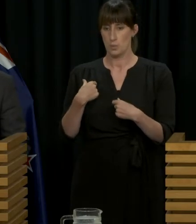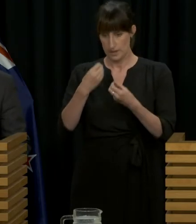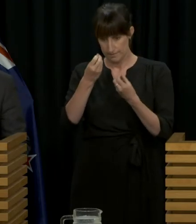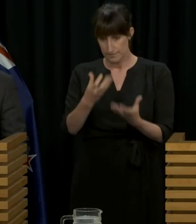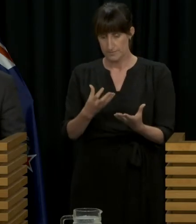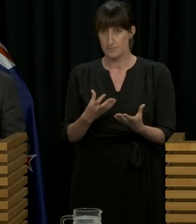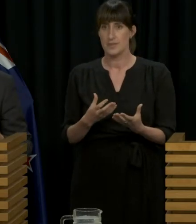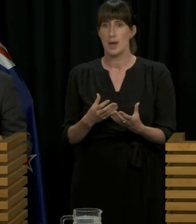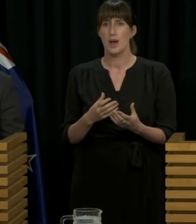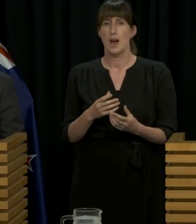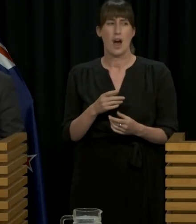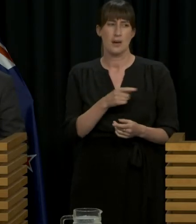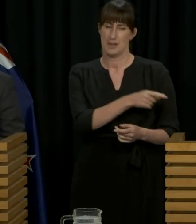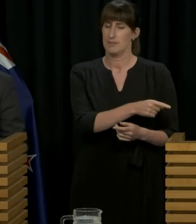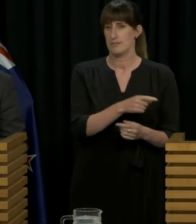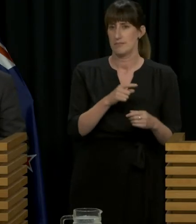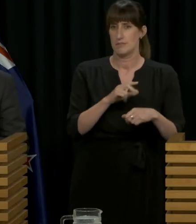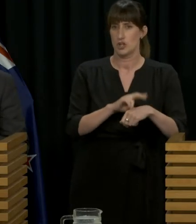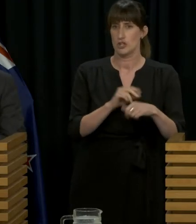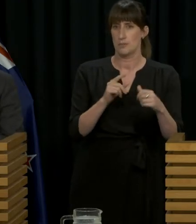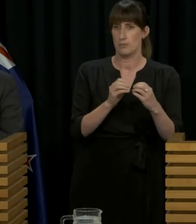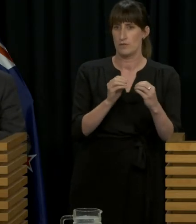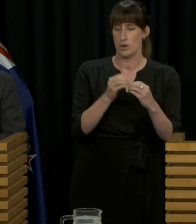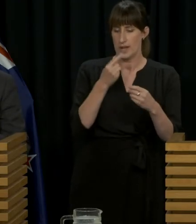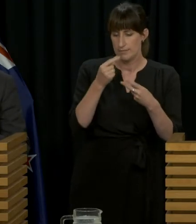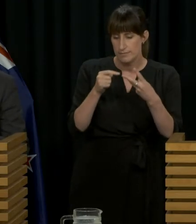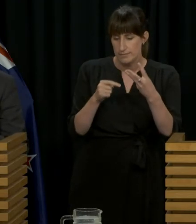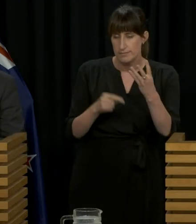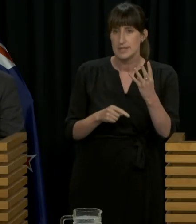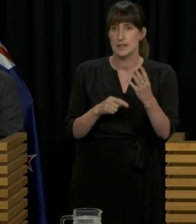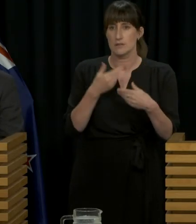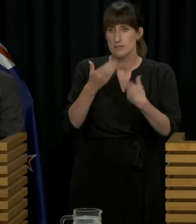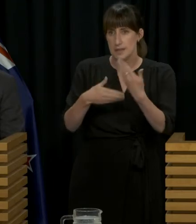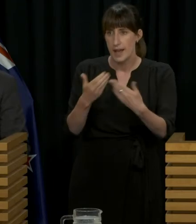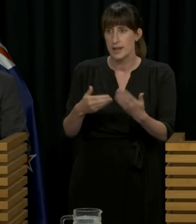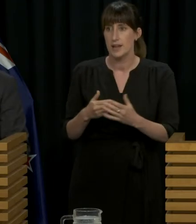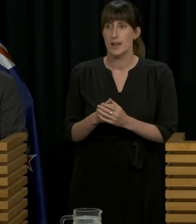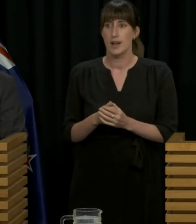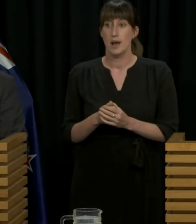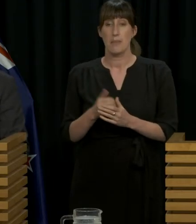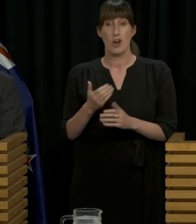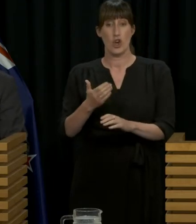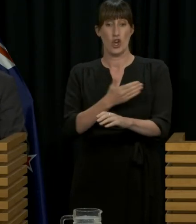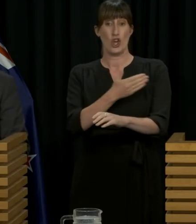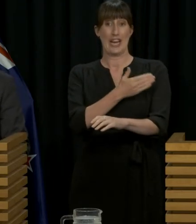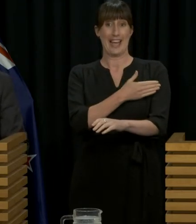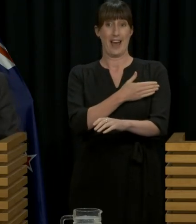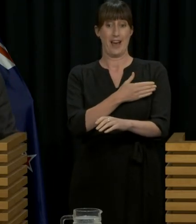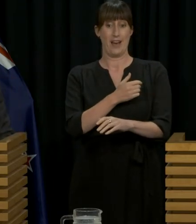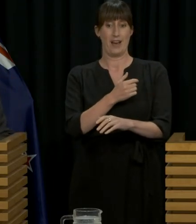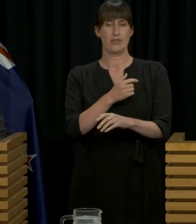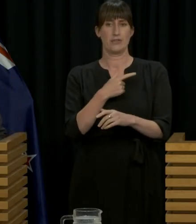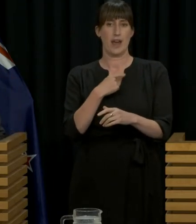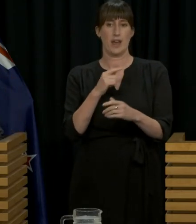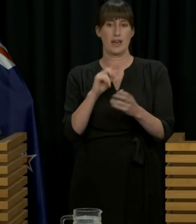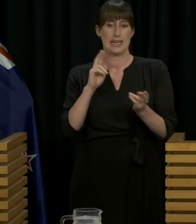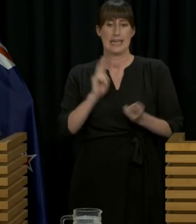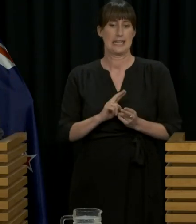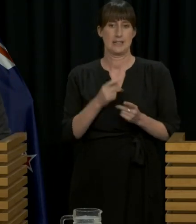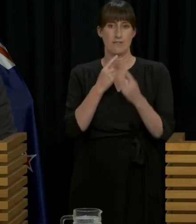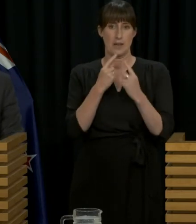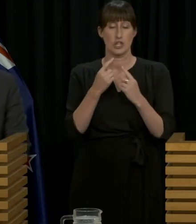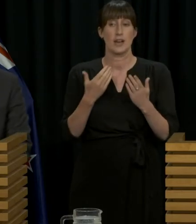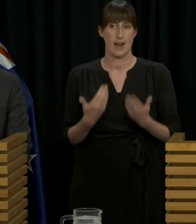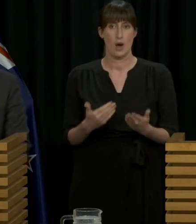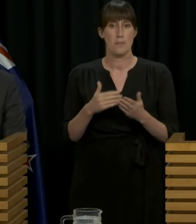on the specifics of that, but they certainly do get a lot more information now than they would have been in the earlier phases of our response. Yes, the key thing they